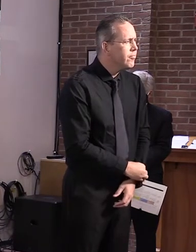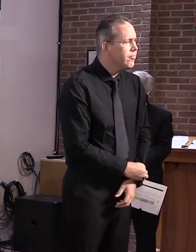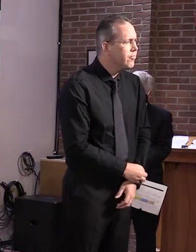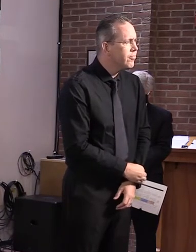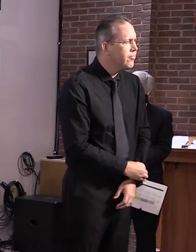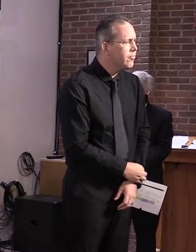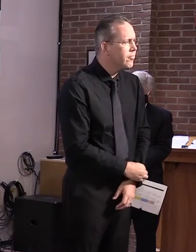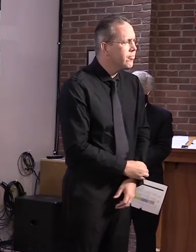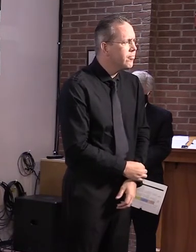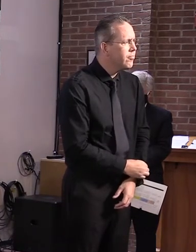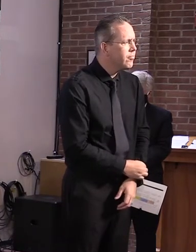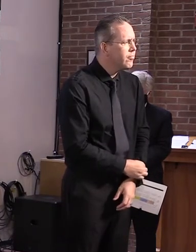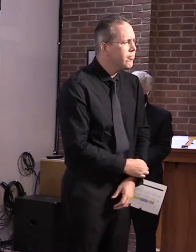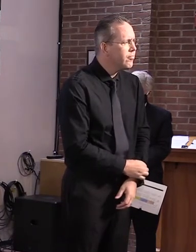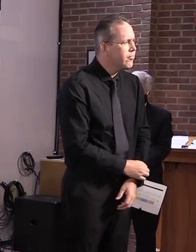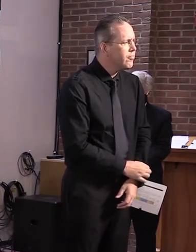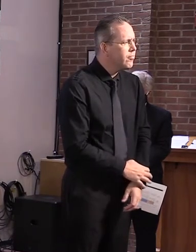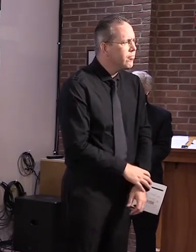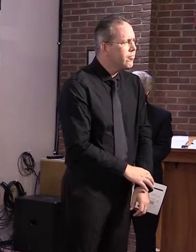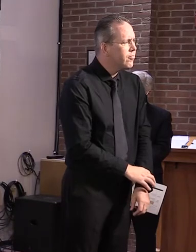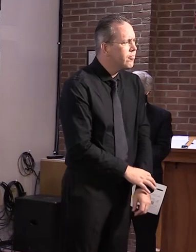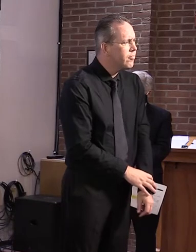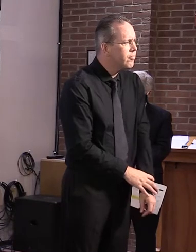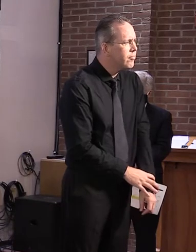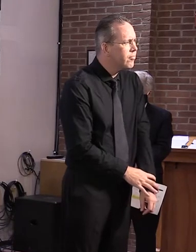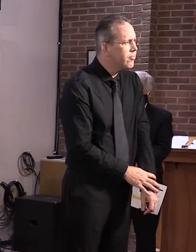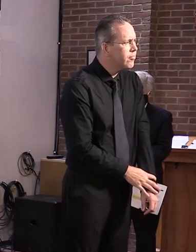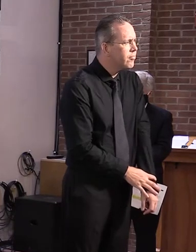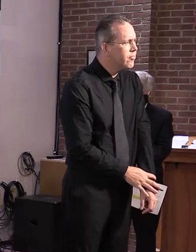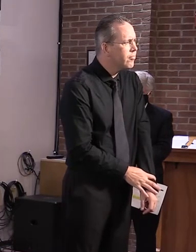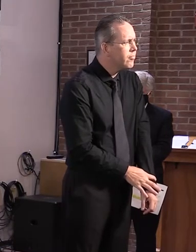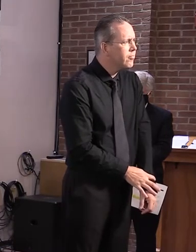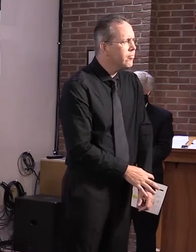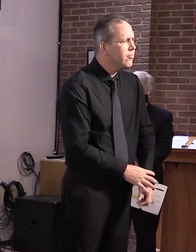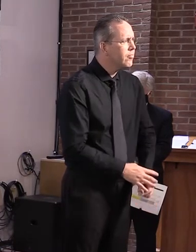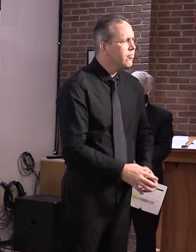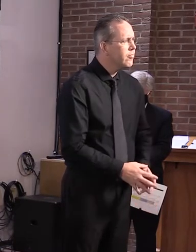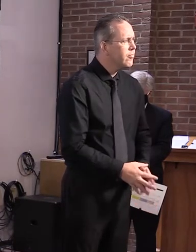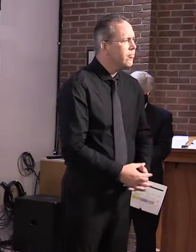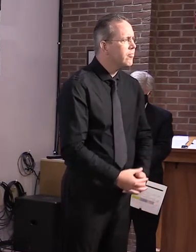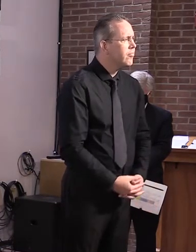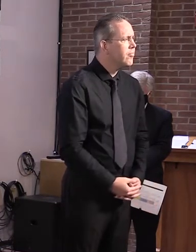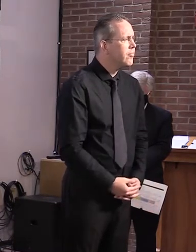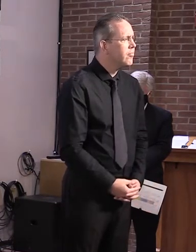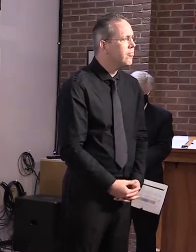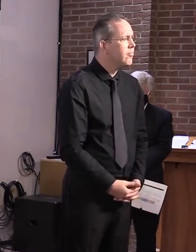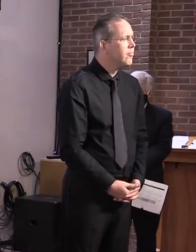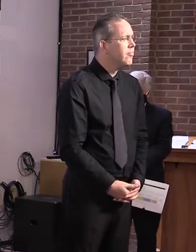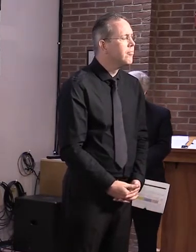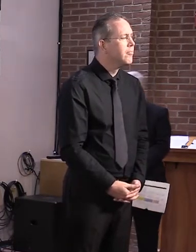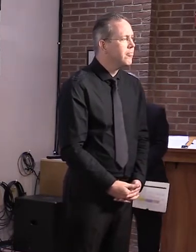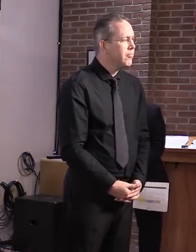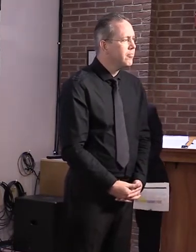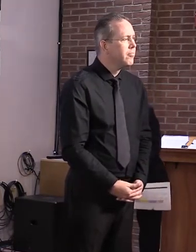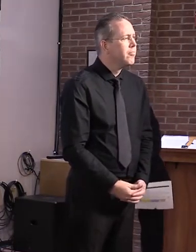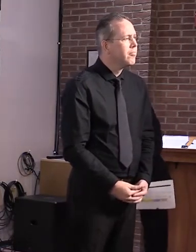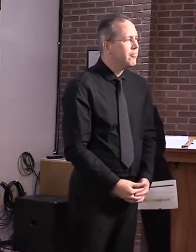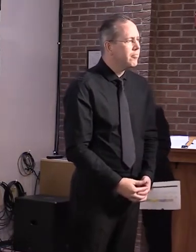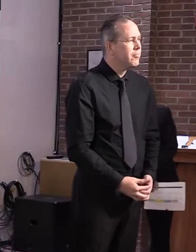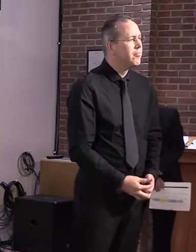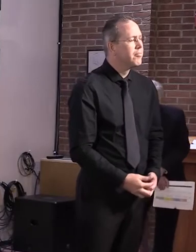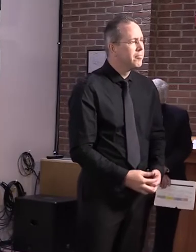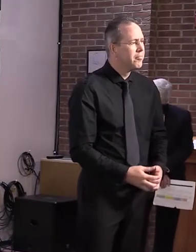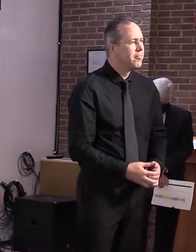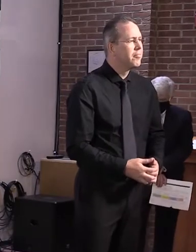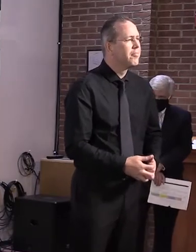want to return but also won't want to pay the same level of tuition for something like online learning? I guess so, in other words, like, will they feel they're getting the experience that they're